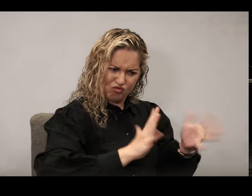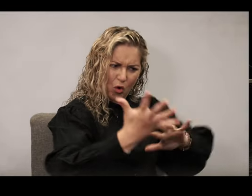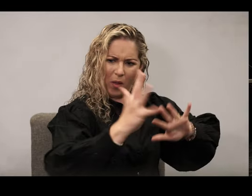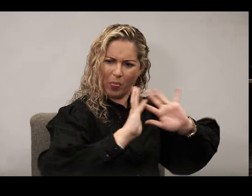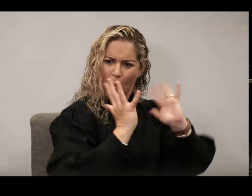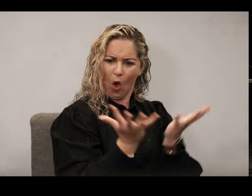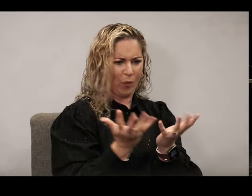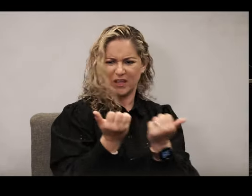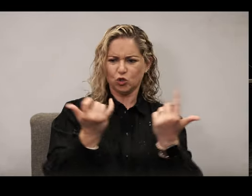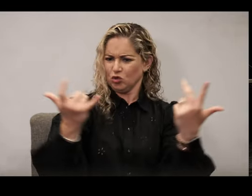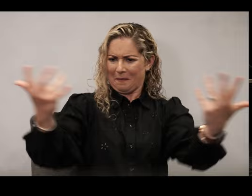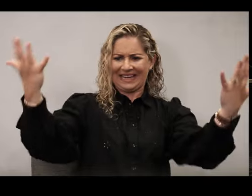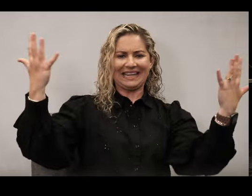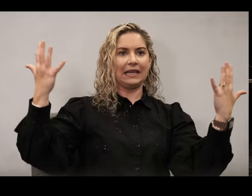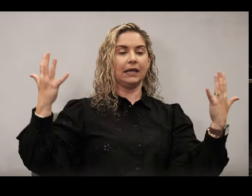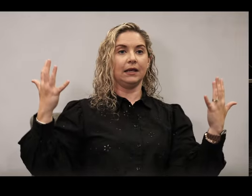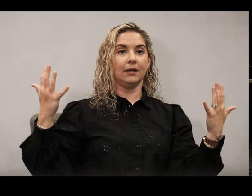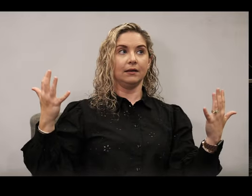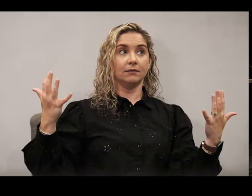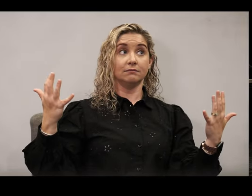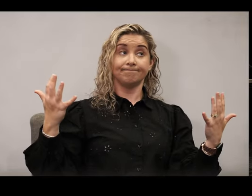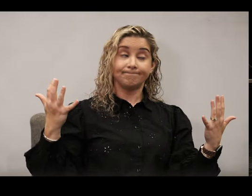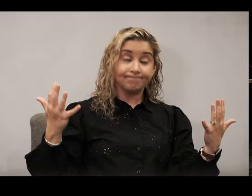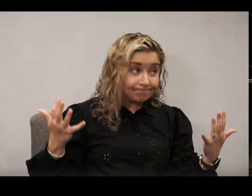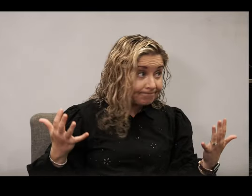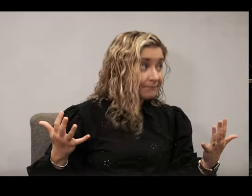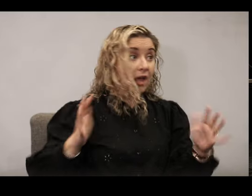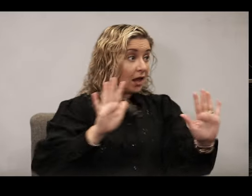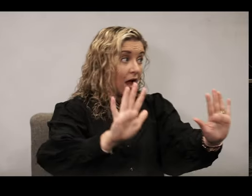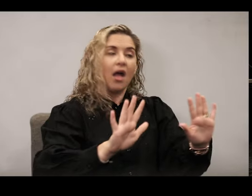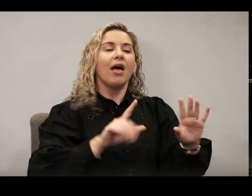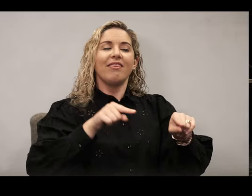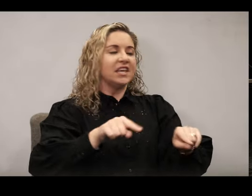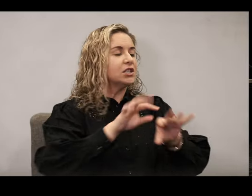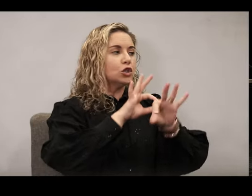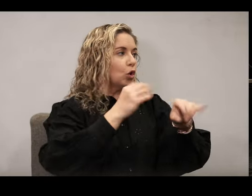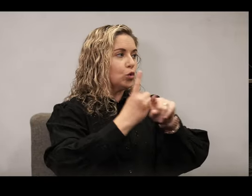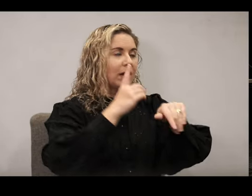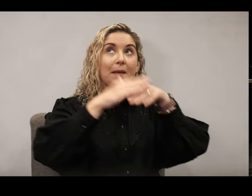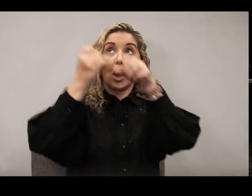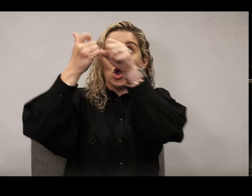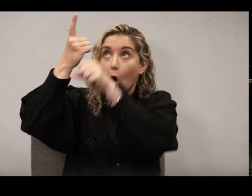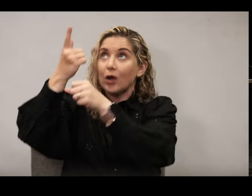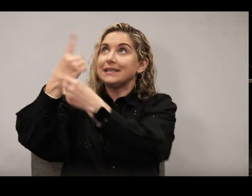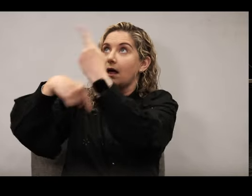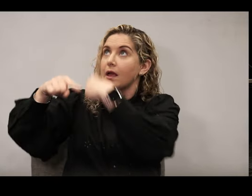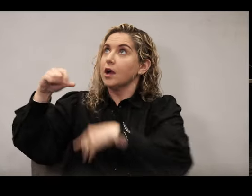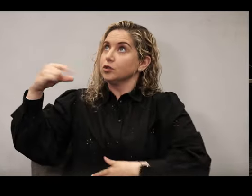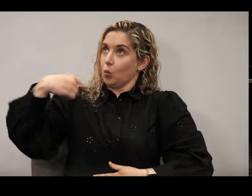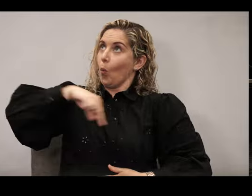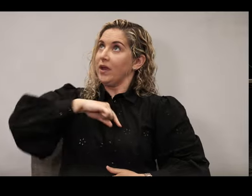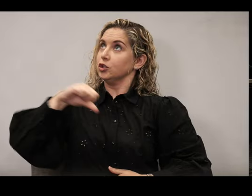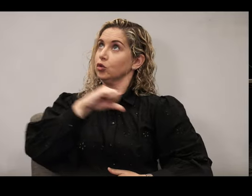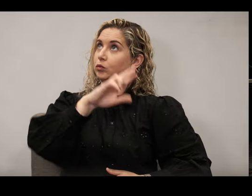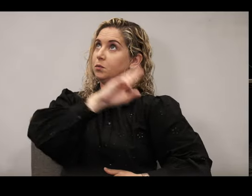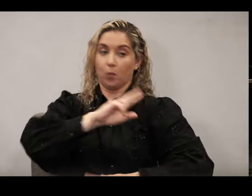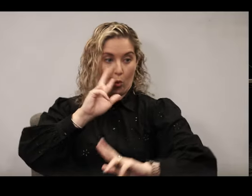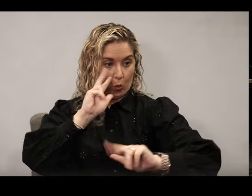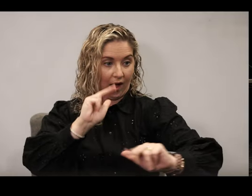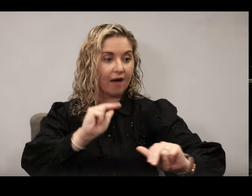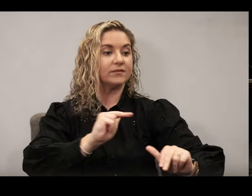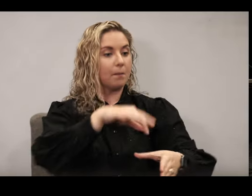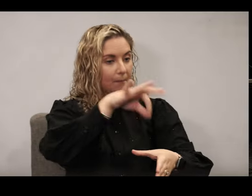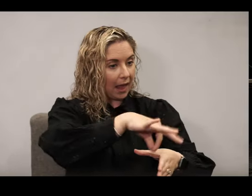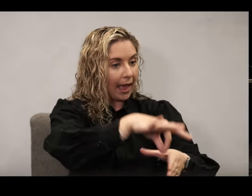on being created in the image of God and we have a duty and a role to look after and care for the created order and to harvest it in order that